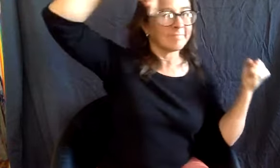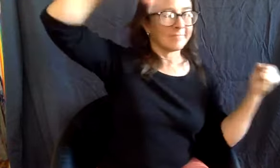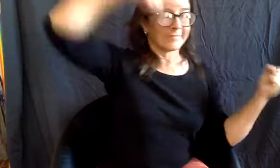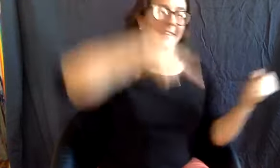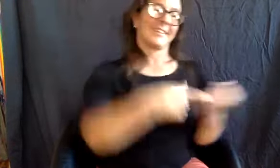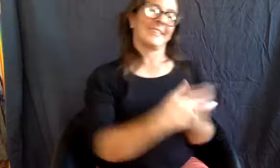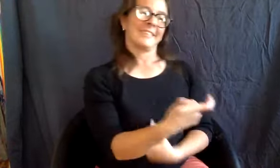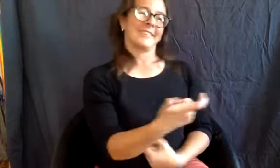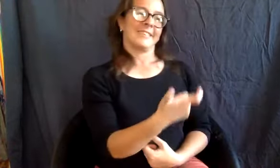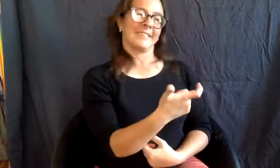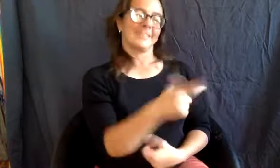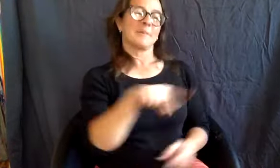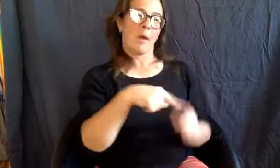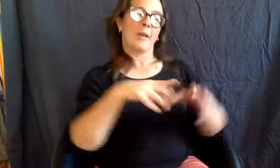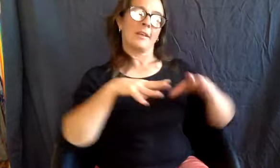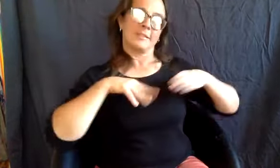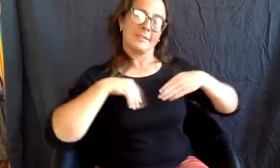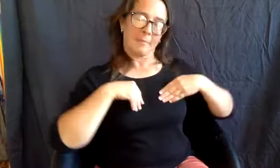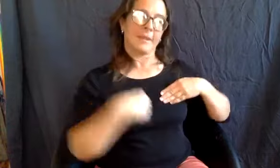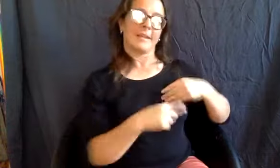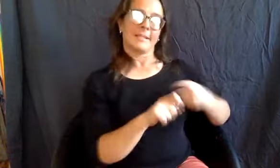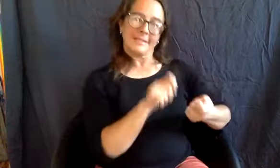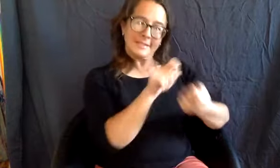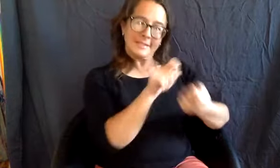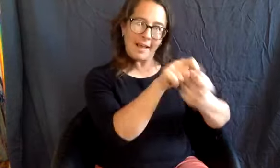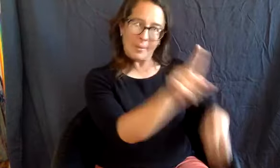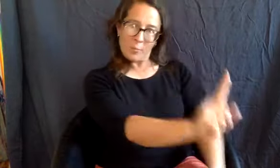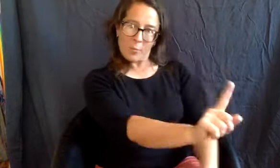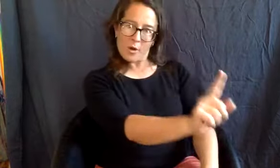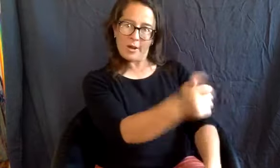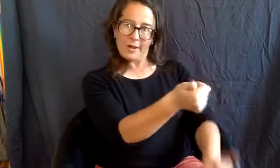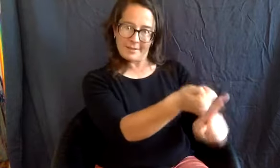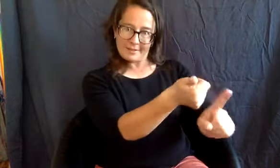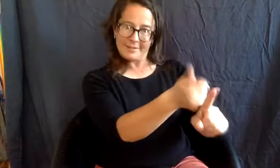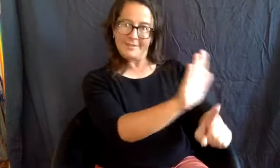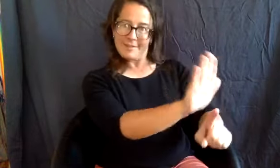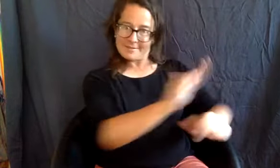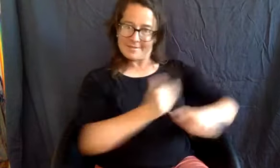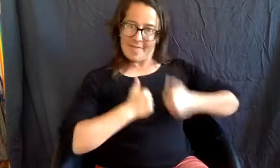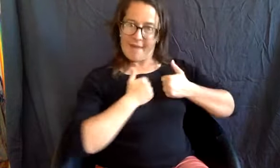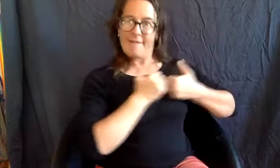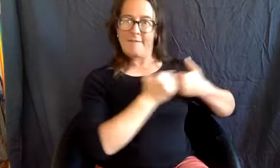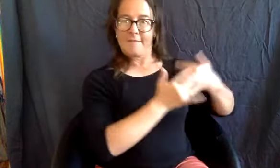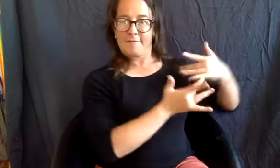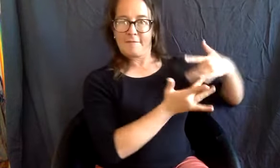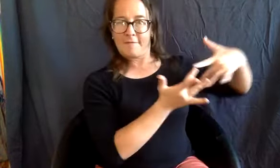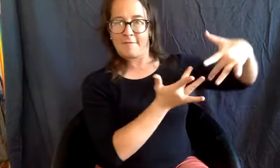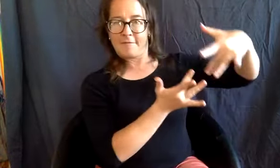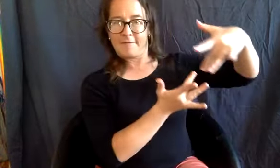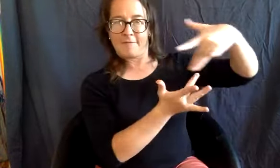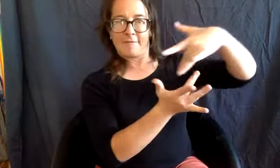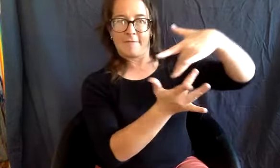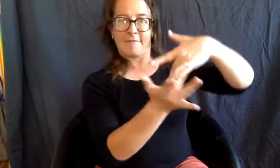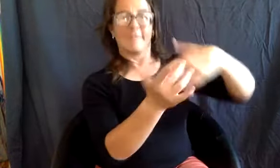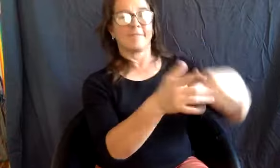they thought a gun went off. Again, continuation high school graduation, and and we ended up having a party. And what I'm going to tell